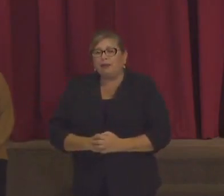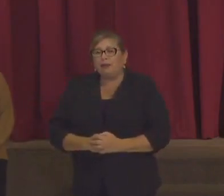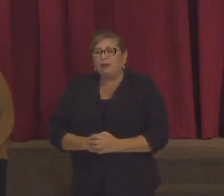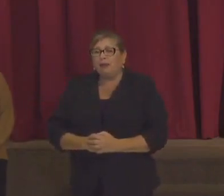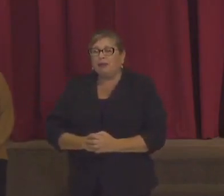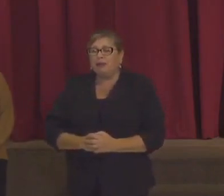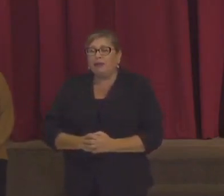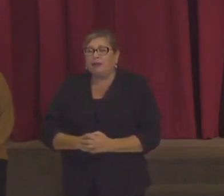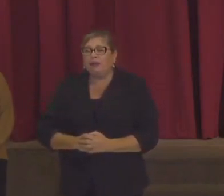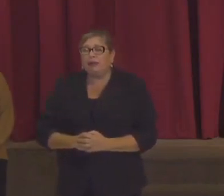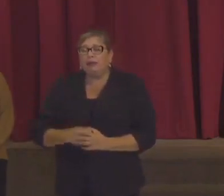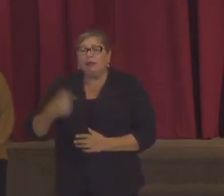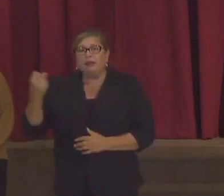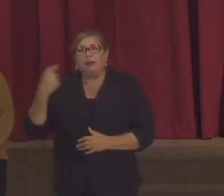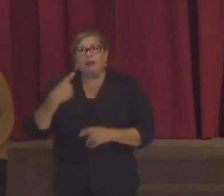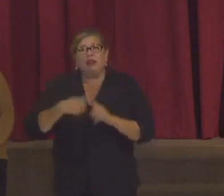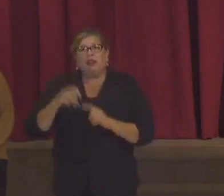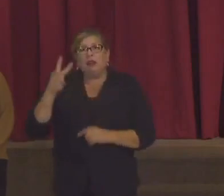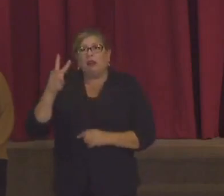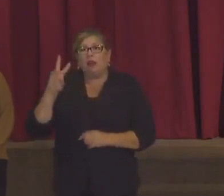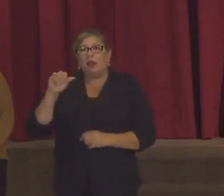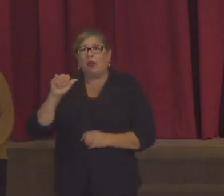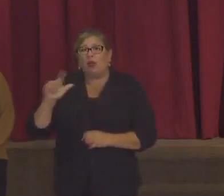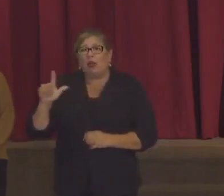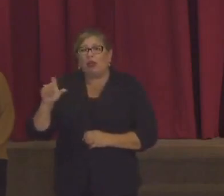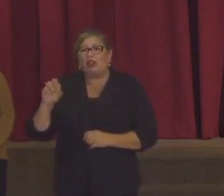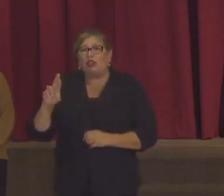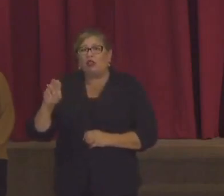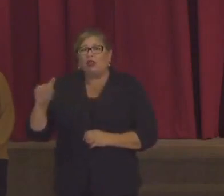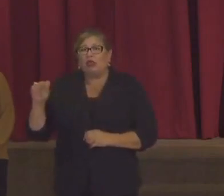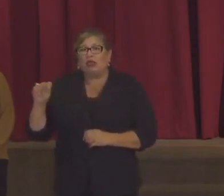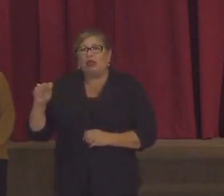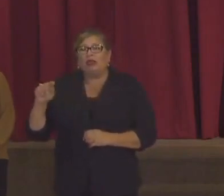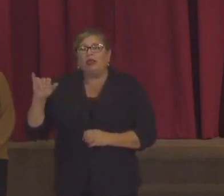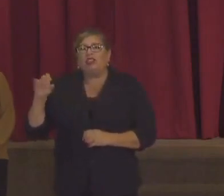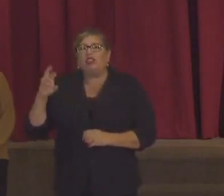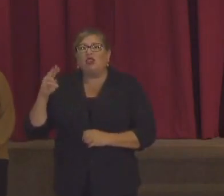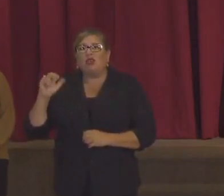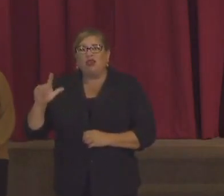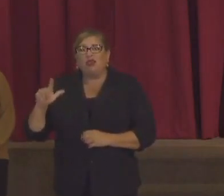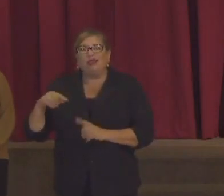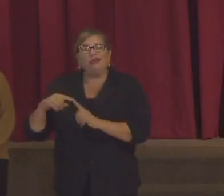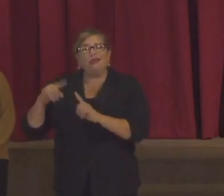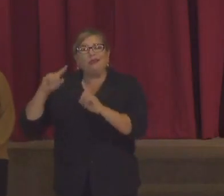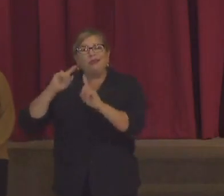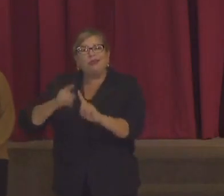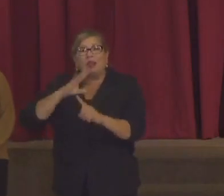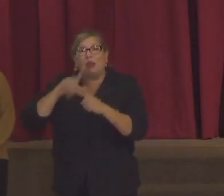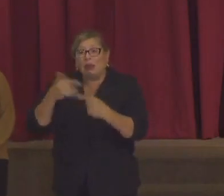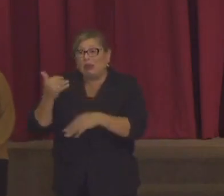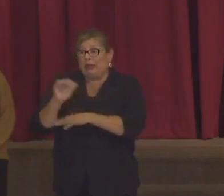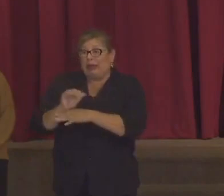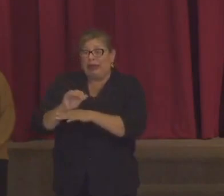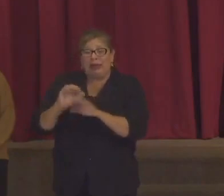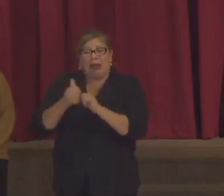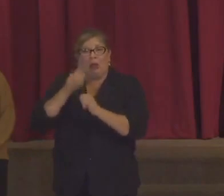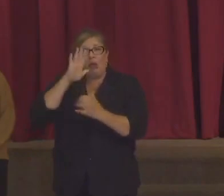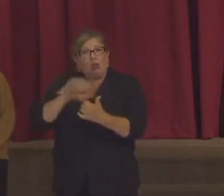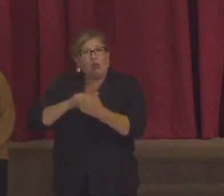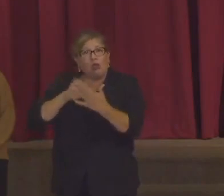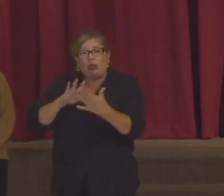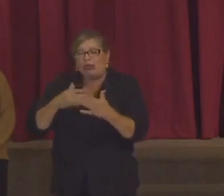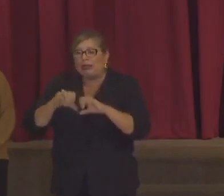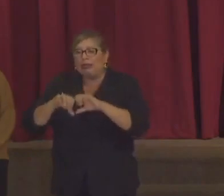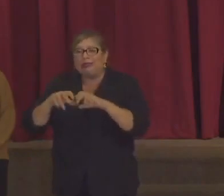the plan is tonight for managing protests and dealing with break-ins and theft, and in particular, what changes